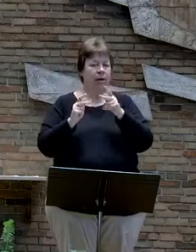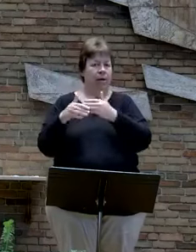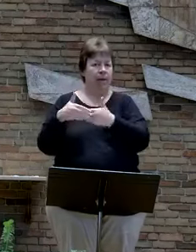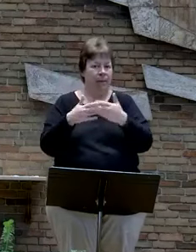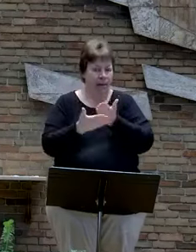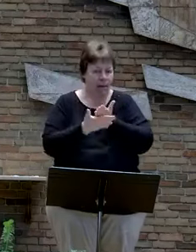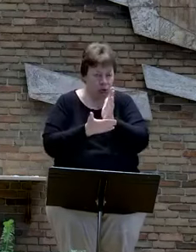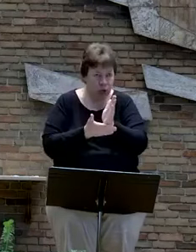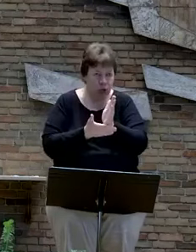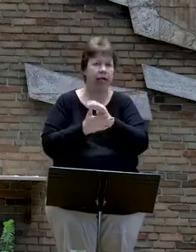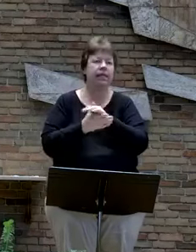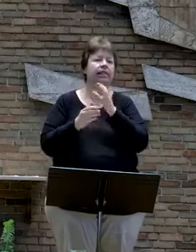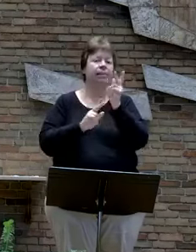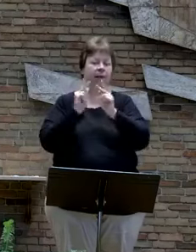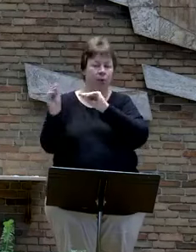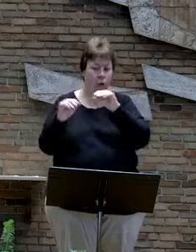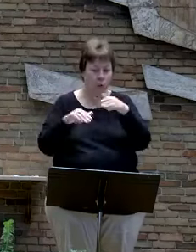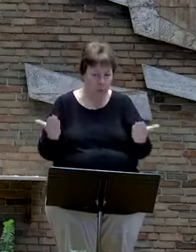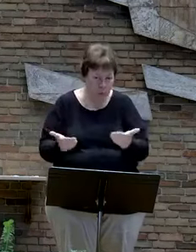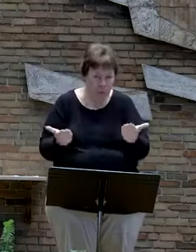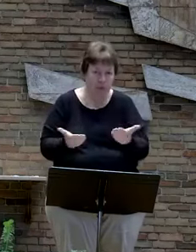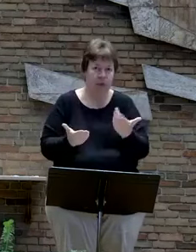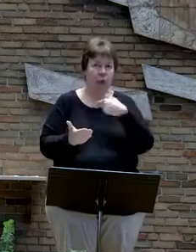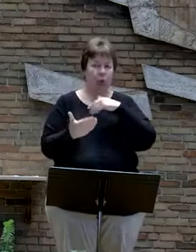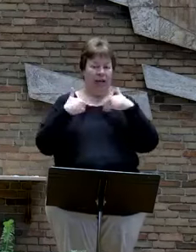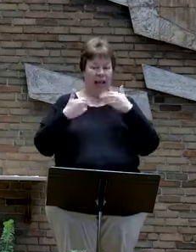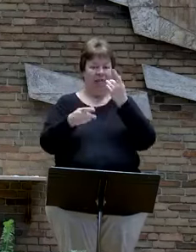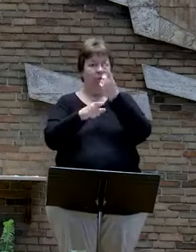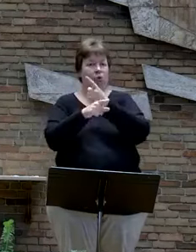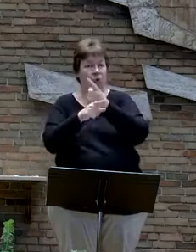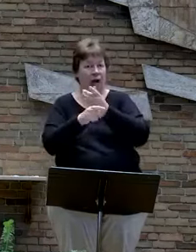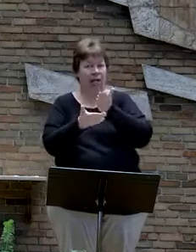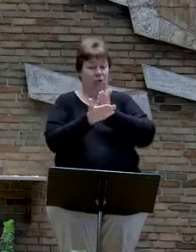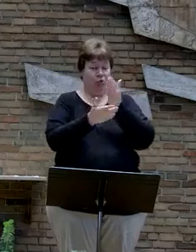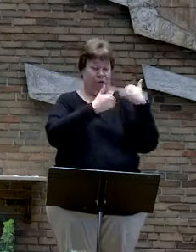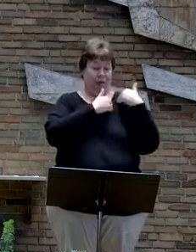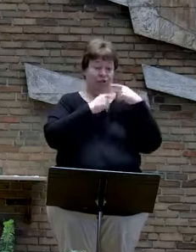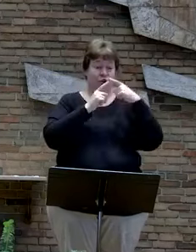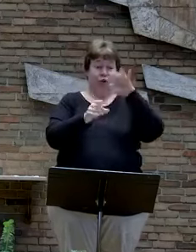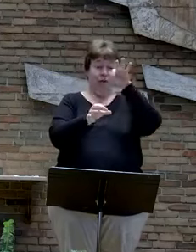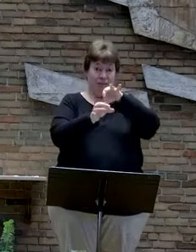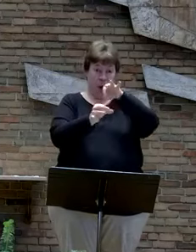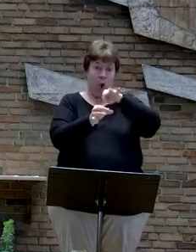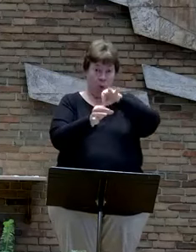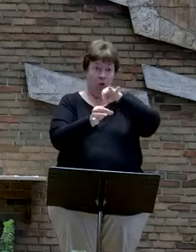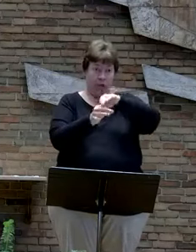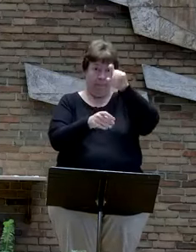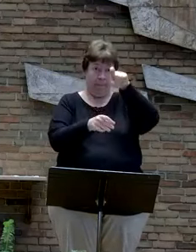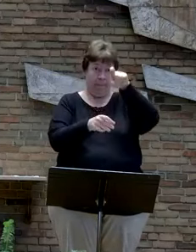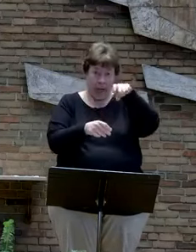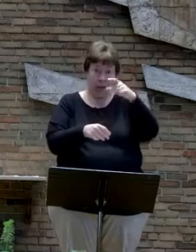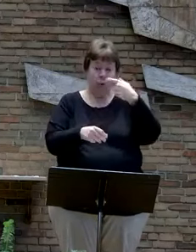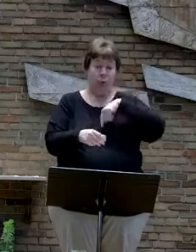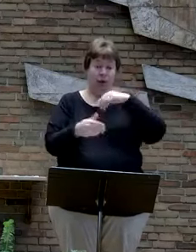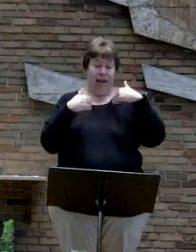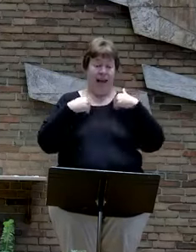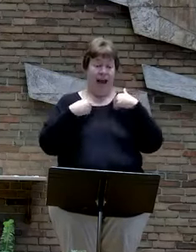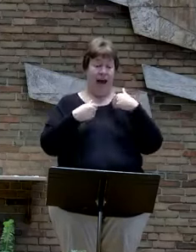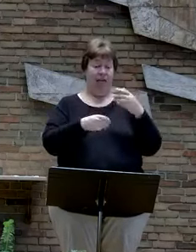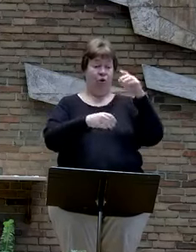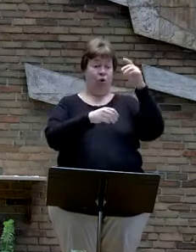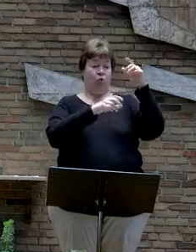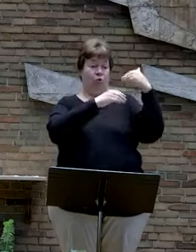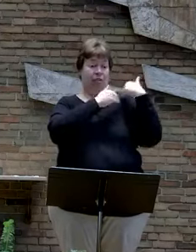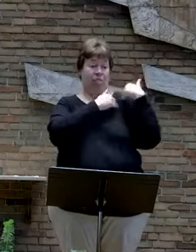You see, we have a right and a responsibility to vote. We have a responsibility to God and to